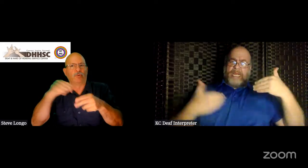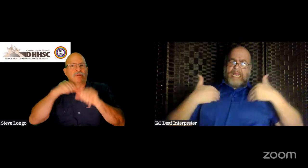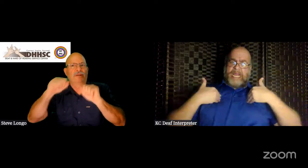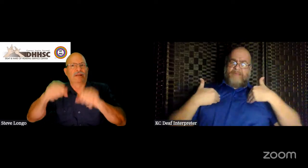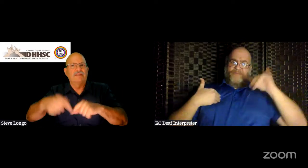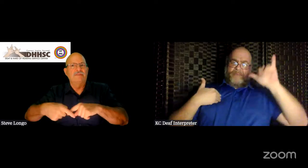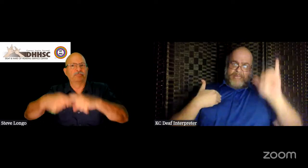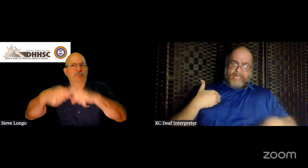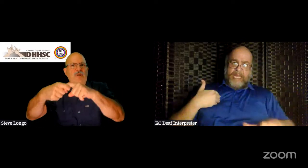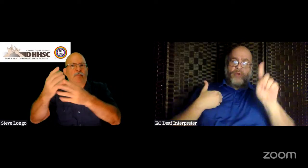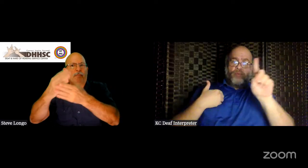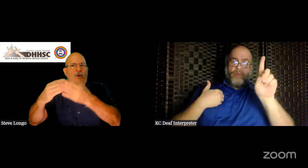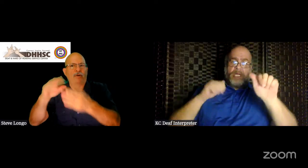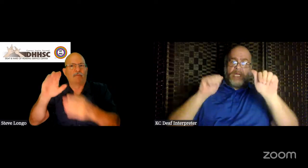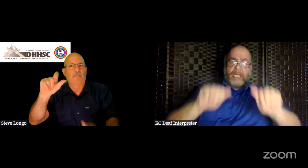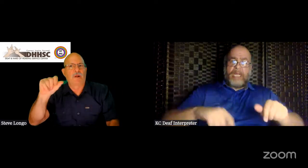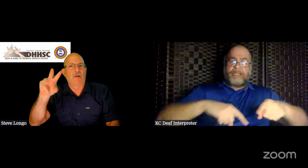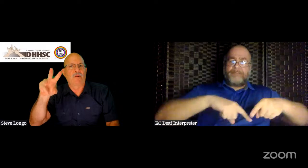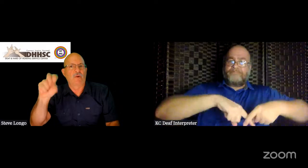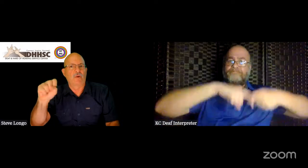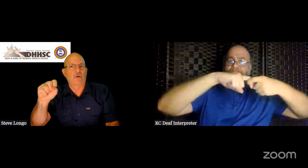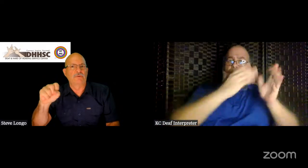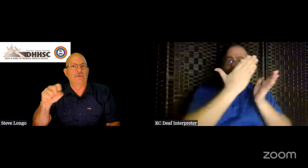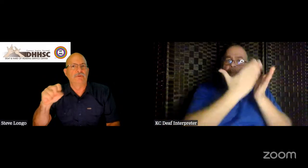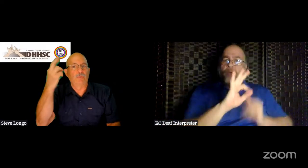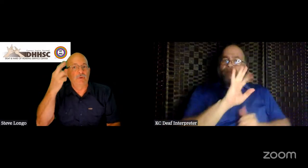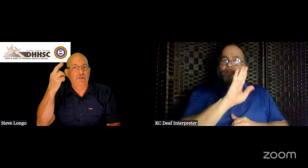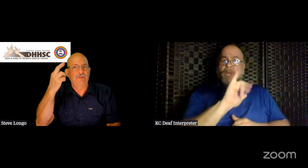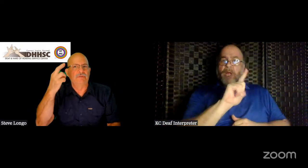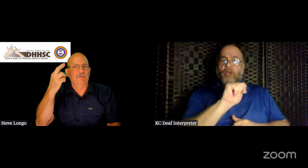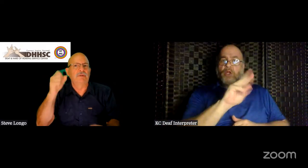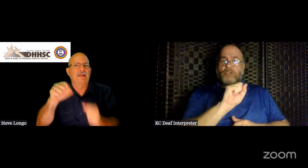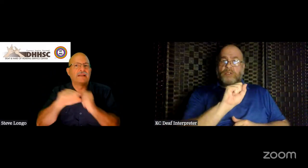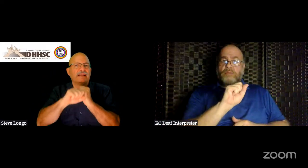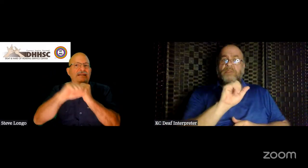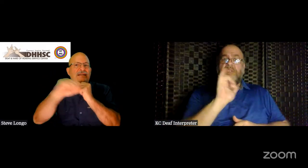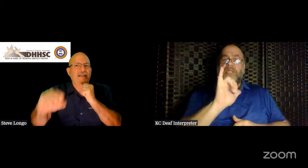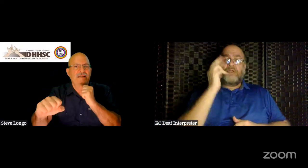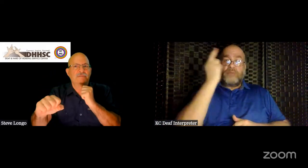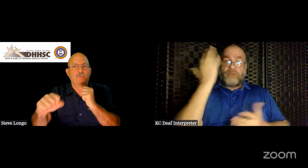Mark did train us and said that we needed to have